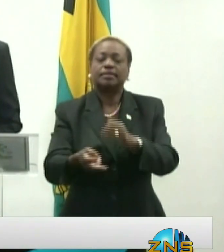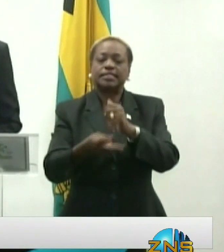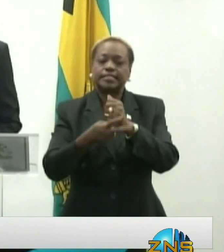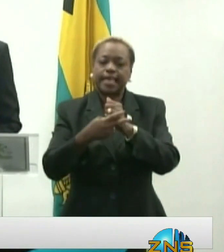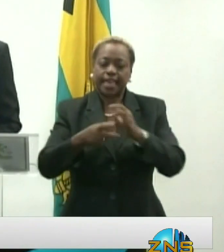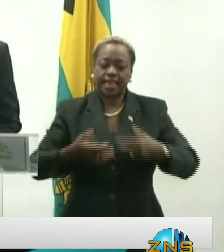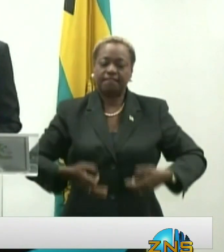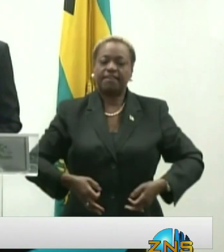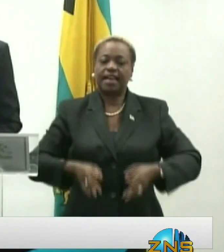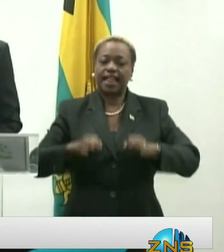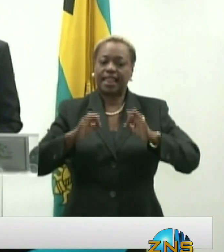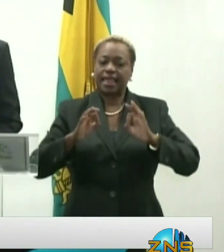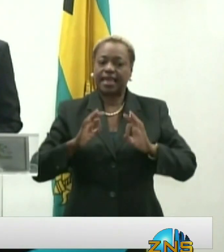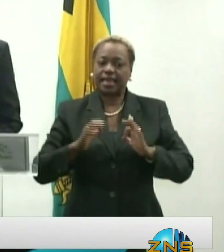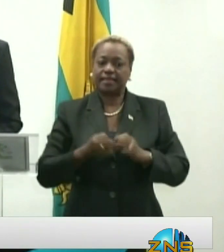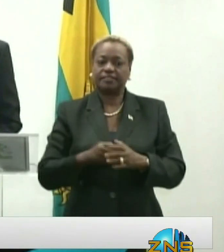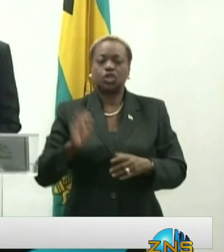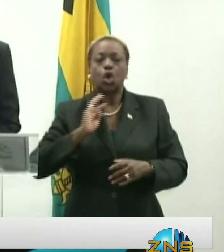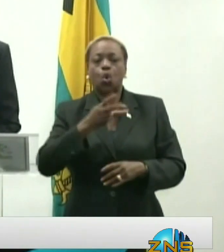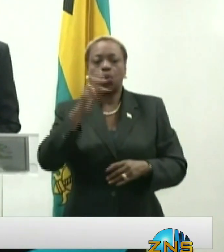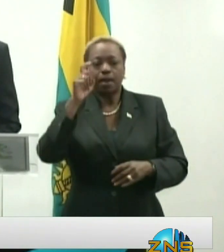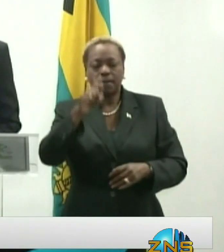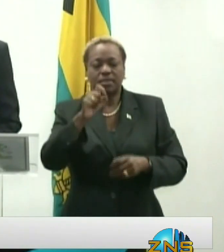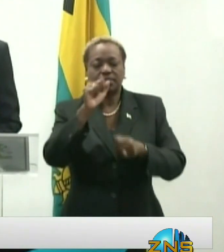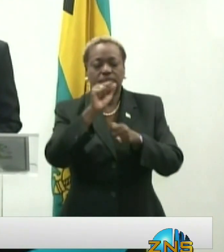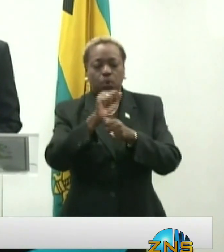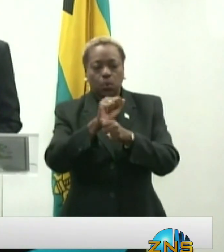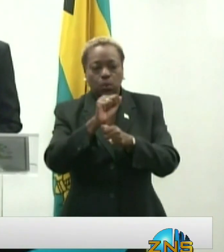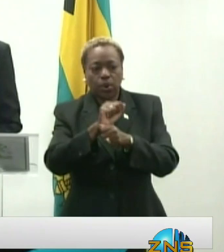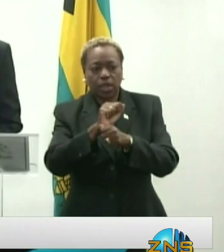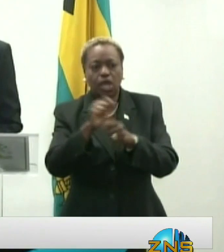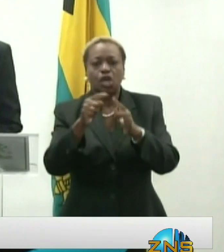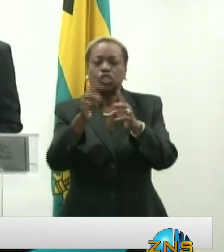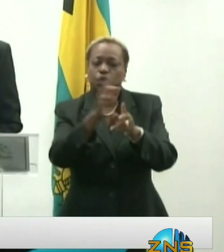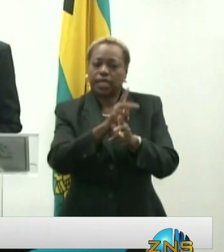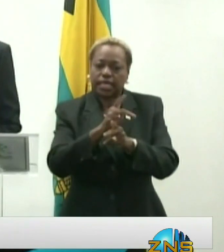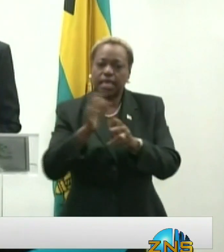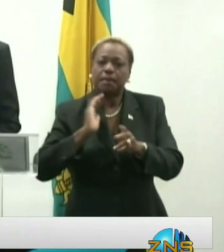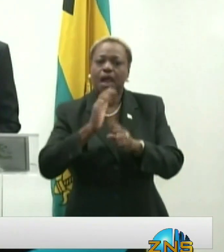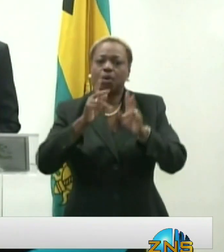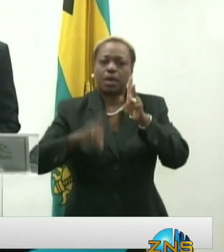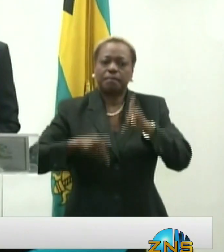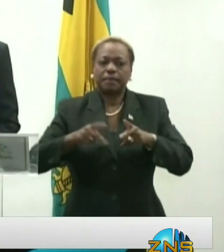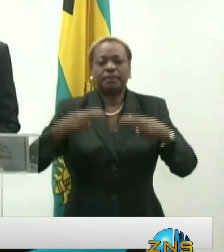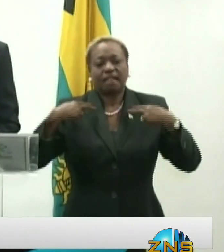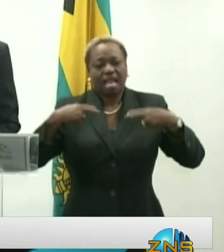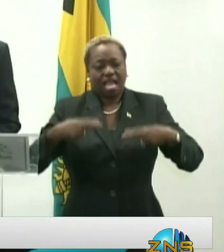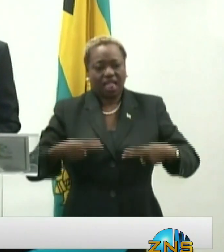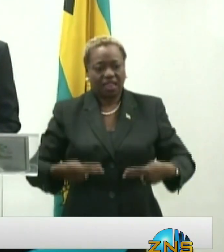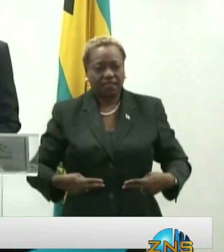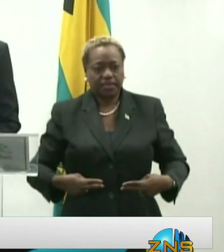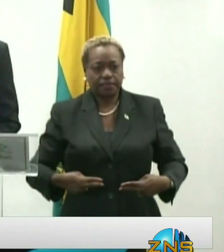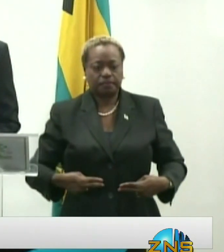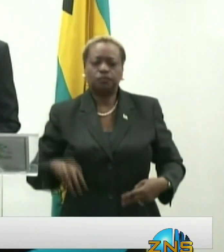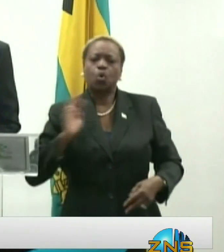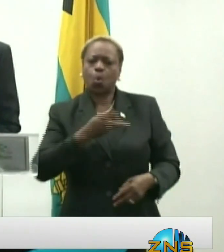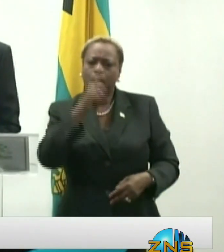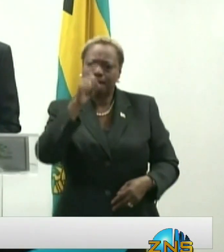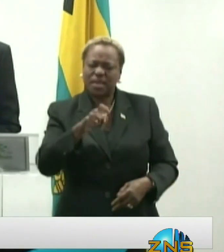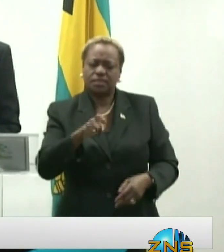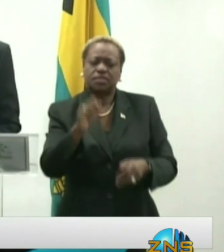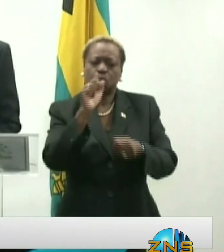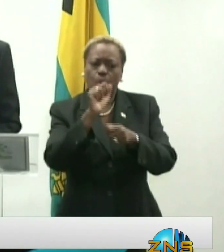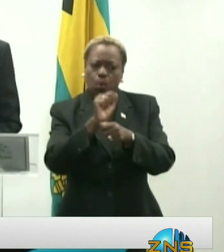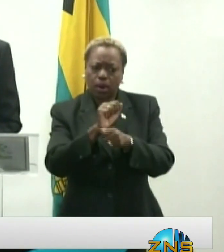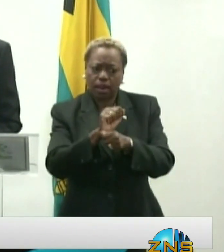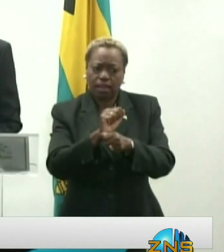save lives. We must work to keep our people healthy. We must